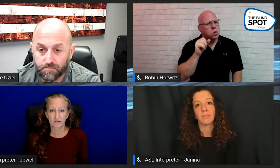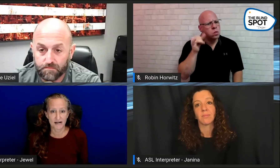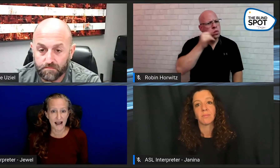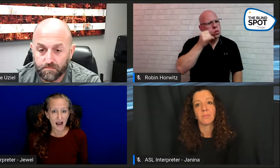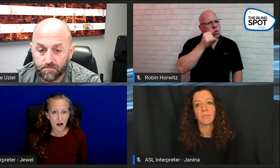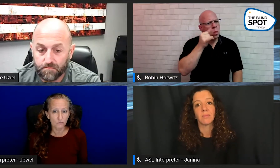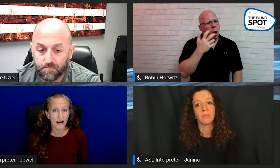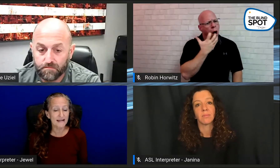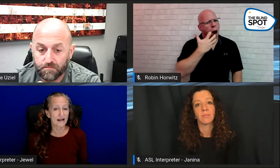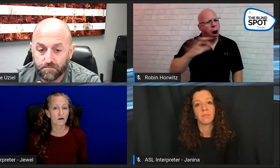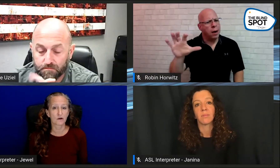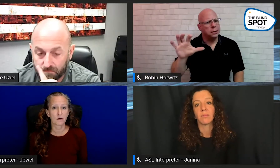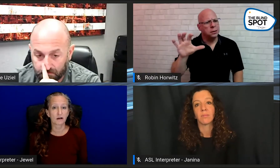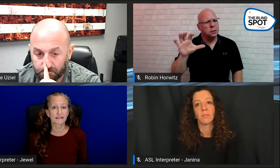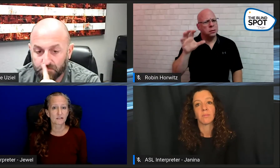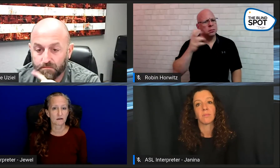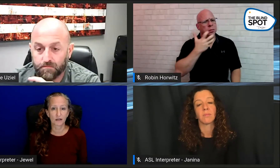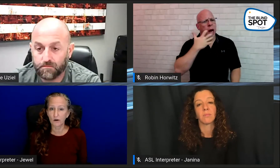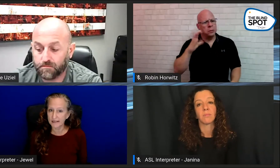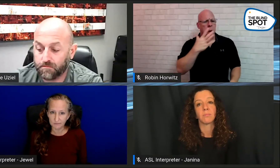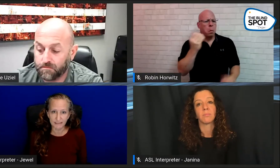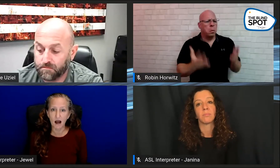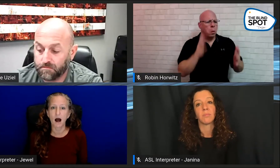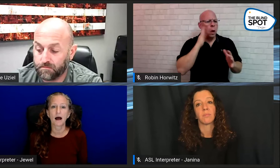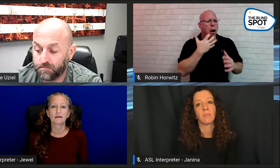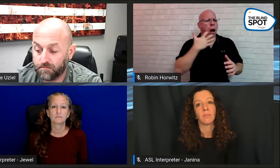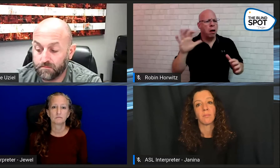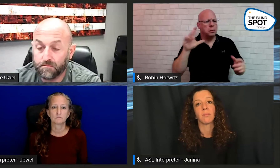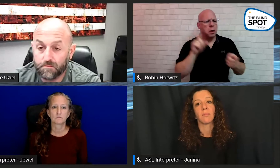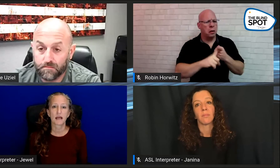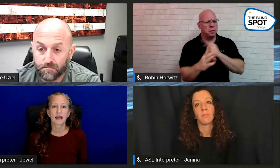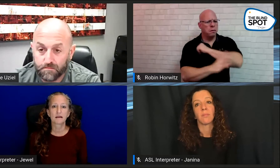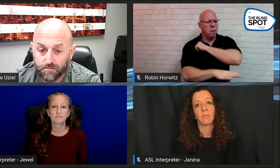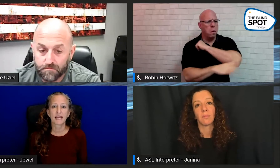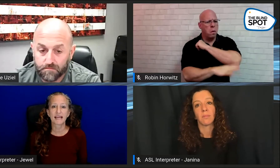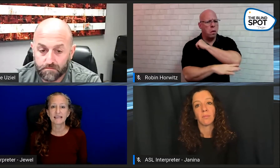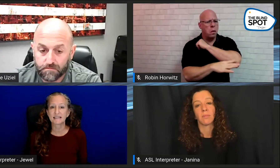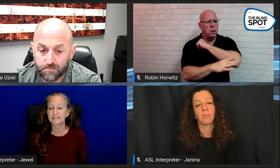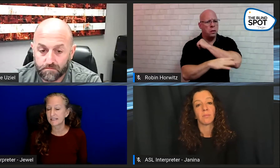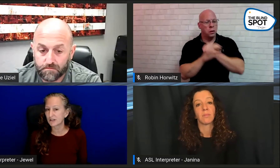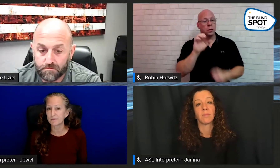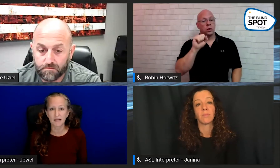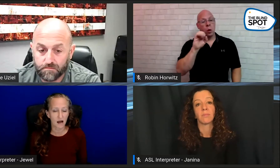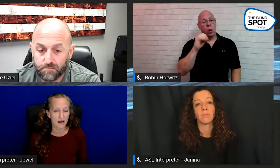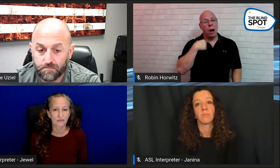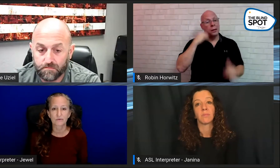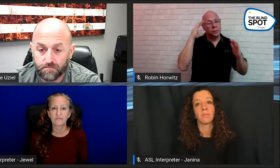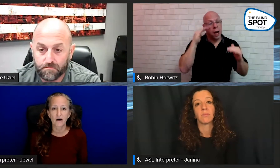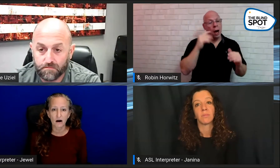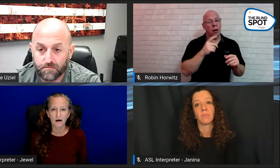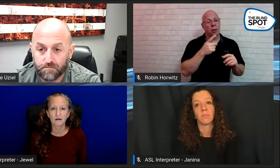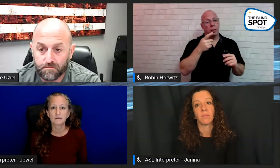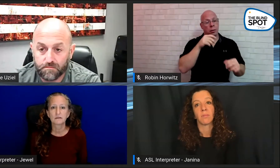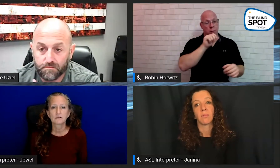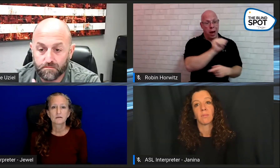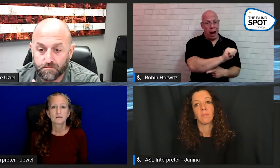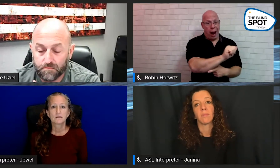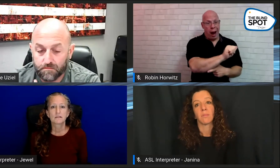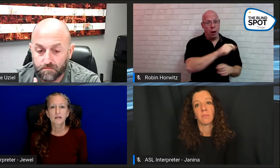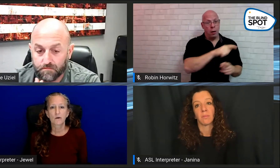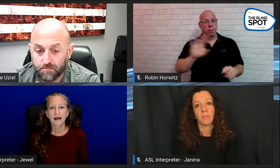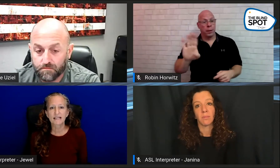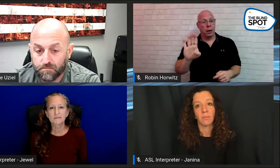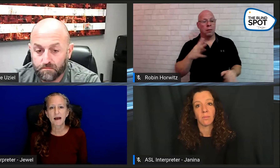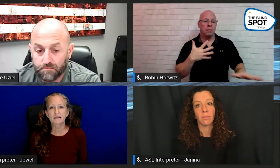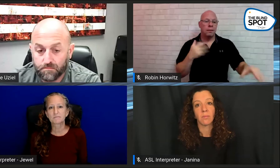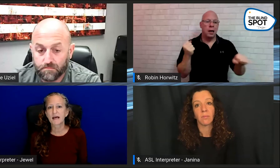Like for now, right now, the markets are incredibly hot and may continue to be hot through fall.